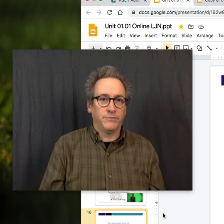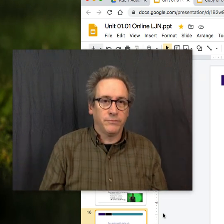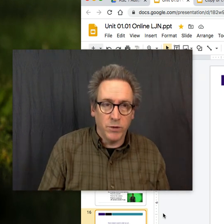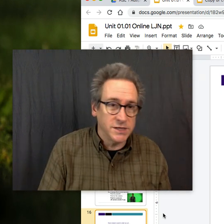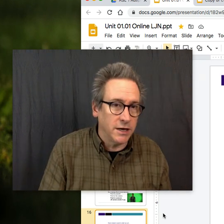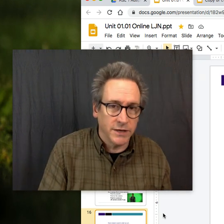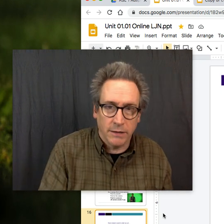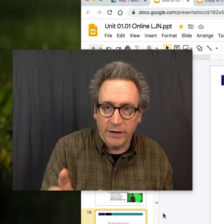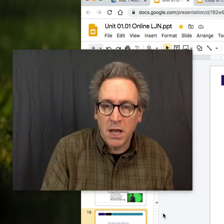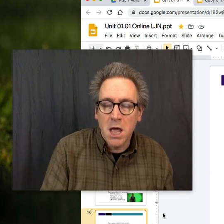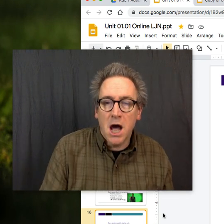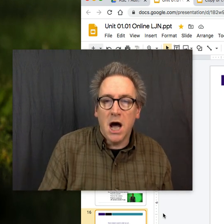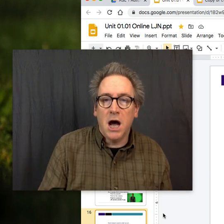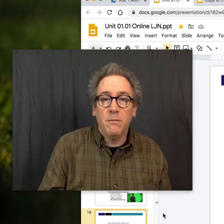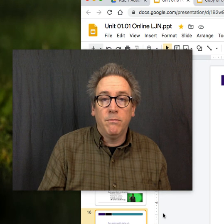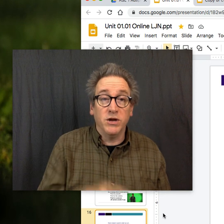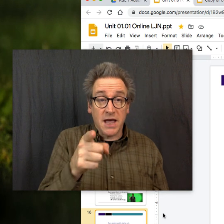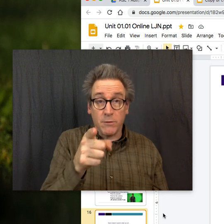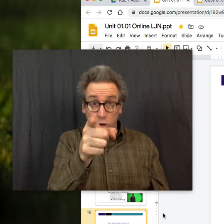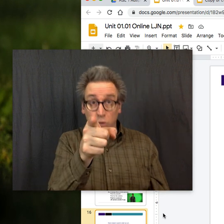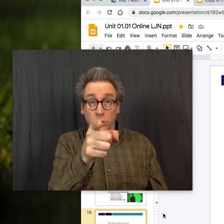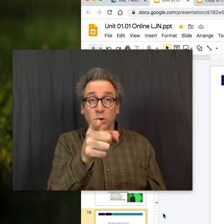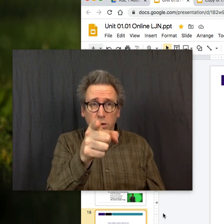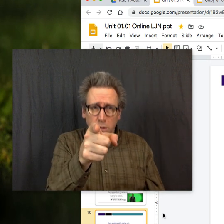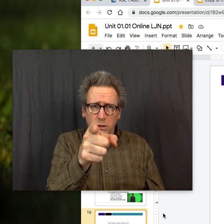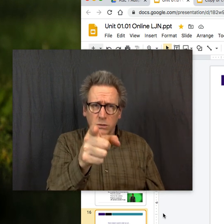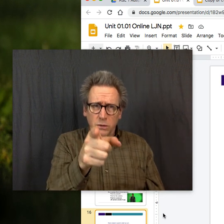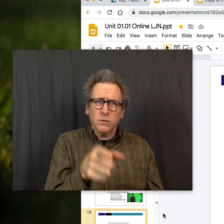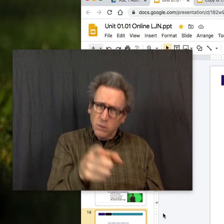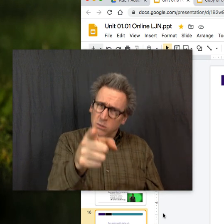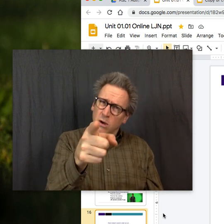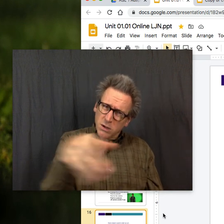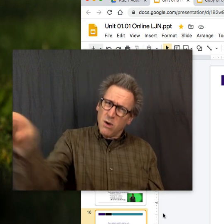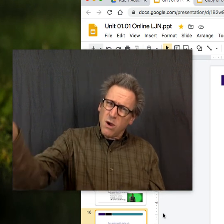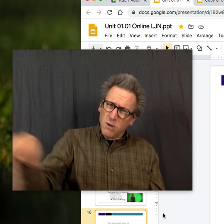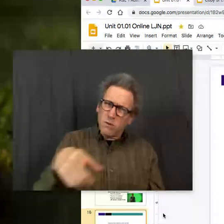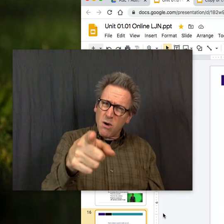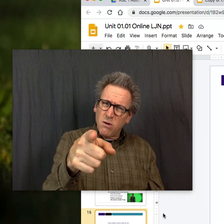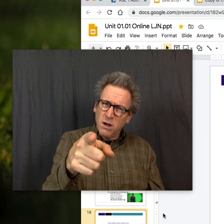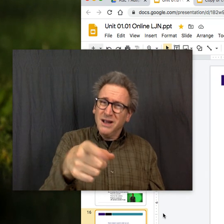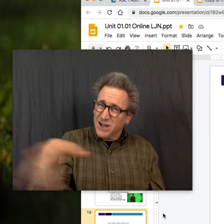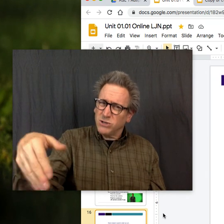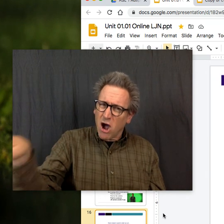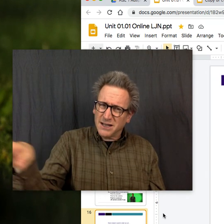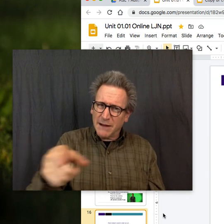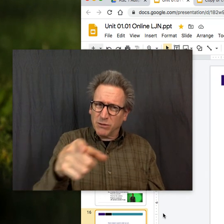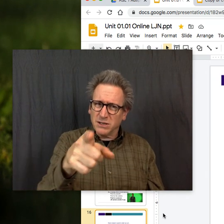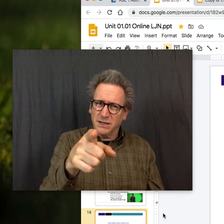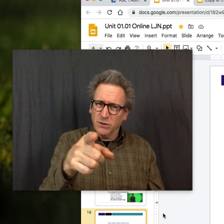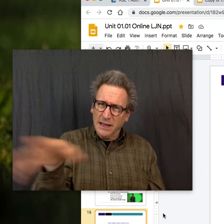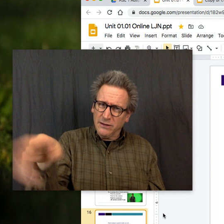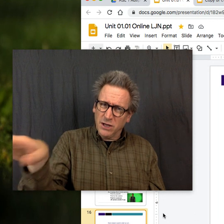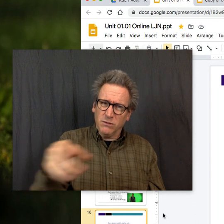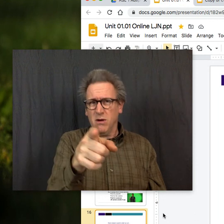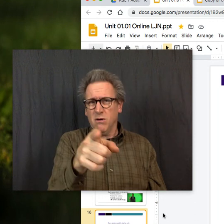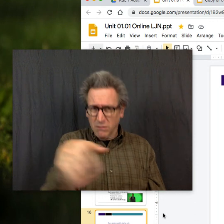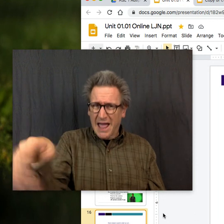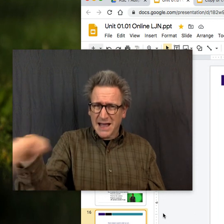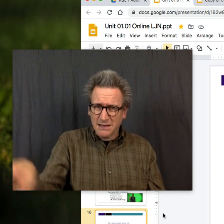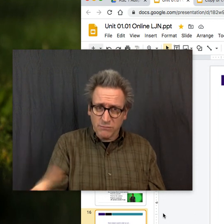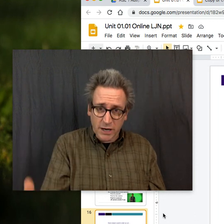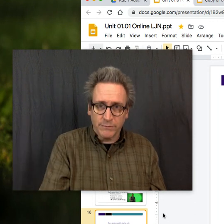Right. We use that all the time. Right? Point to the camera. You. Oh, you. Go talk to that person. You think they're cute.